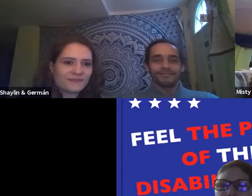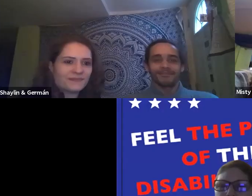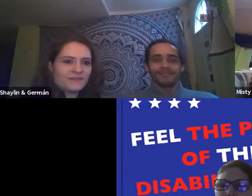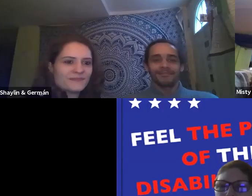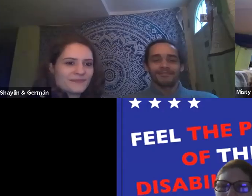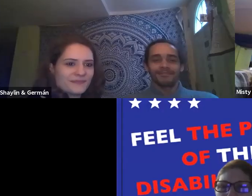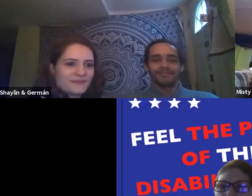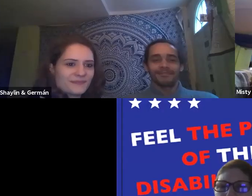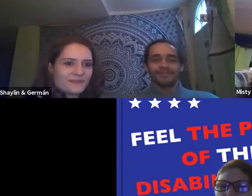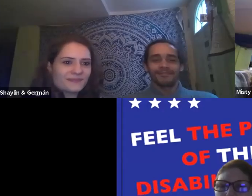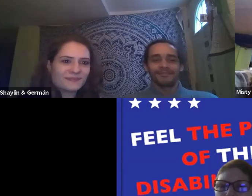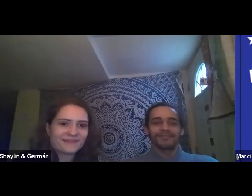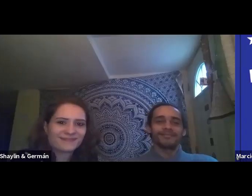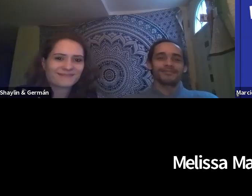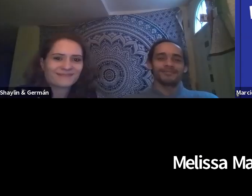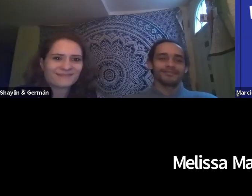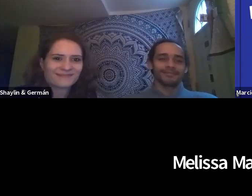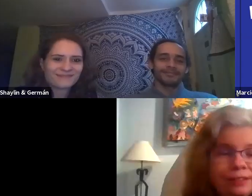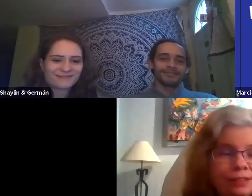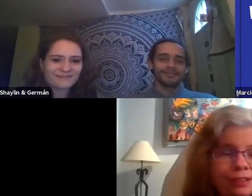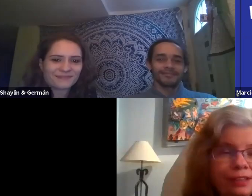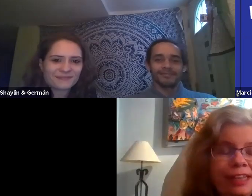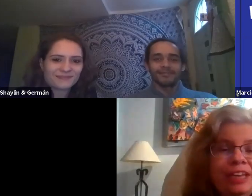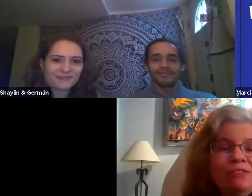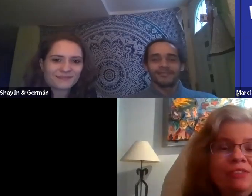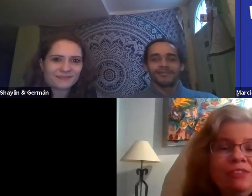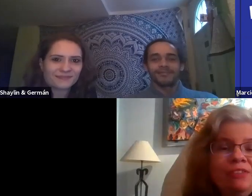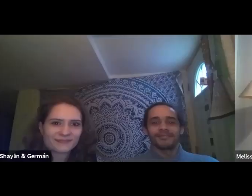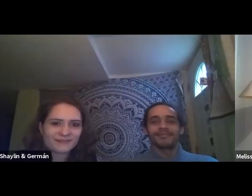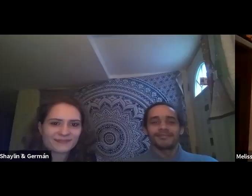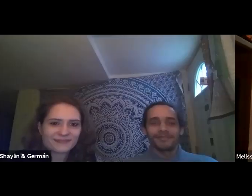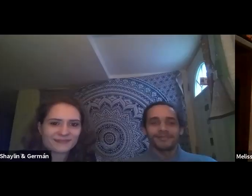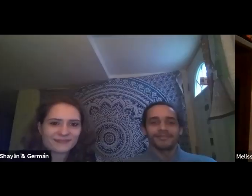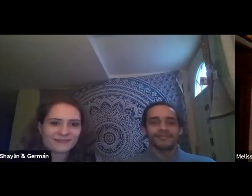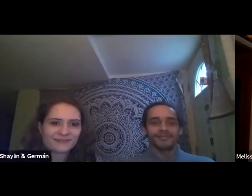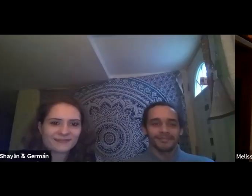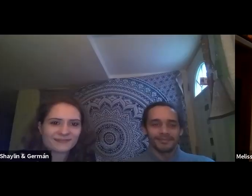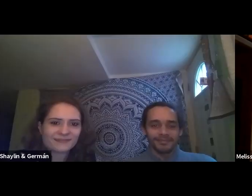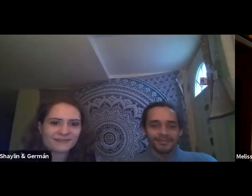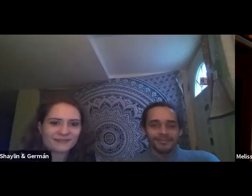you. Be well. Thank you, everybody. Bye-bye.